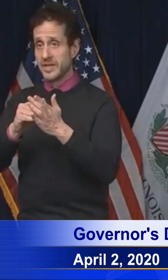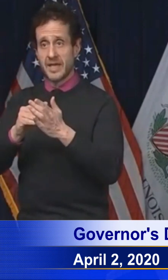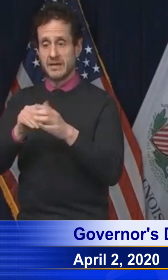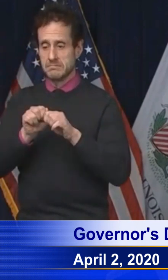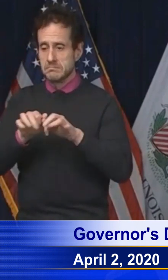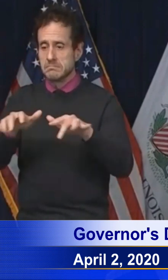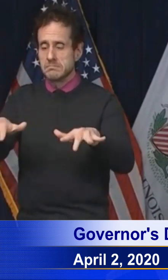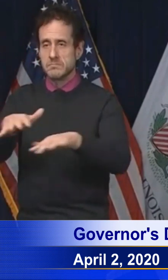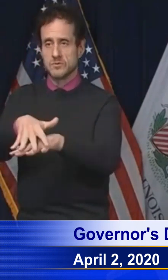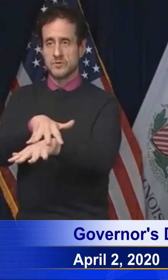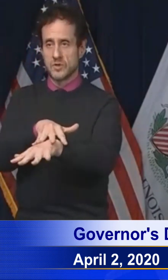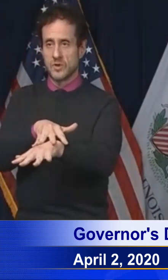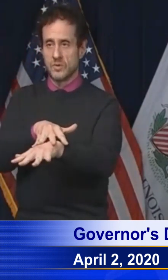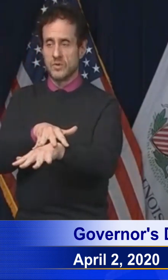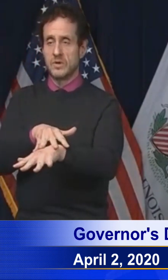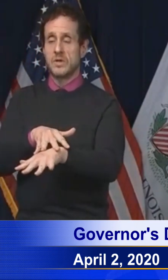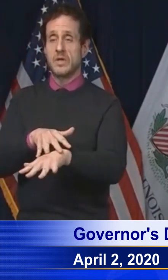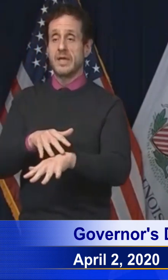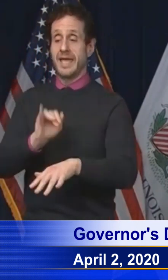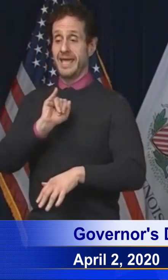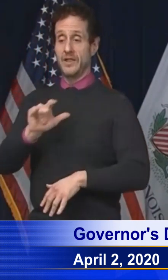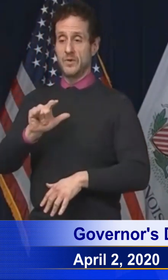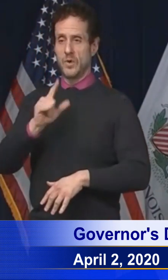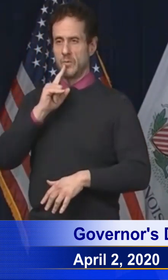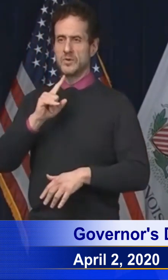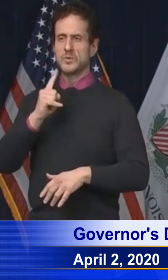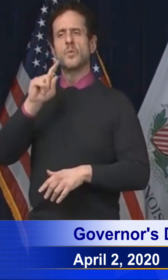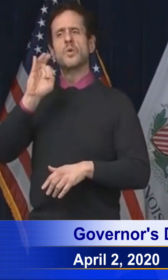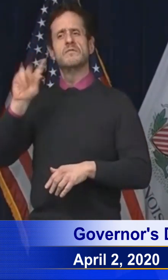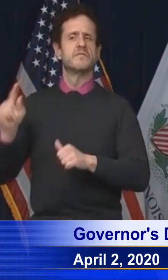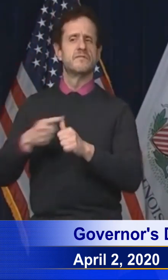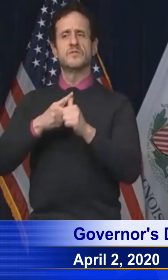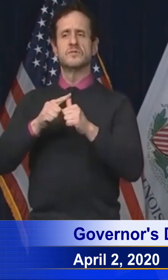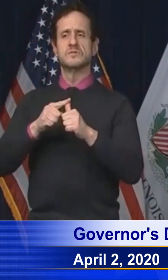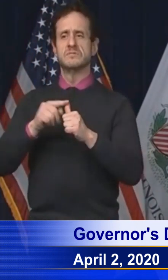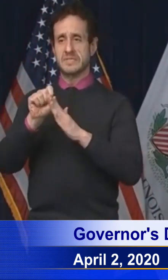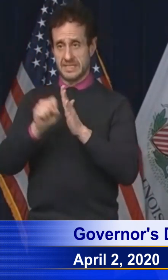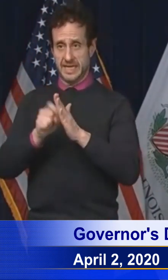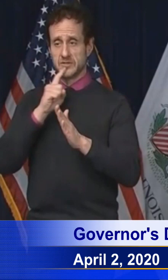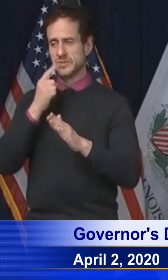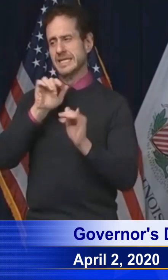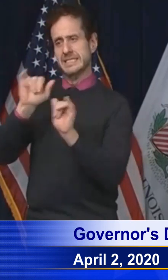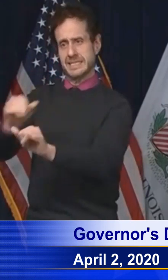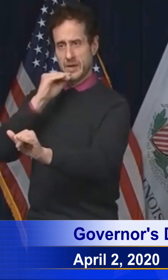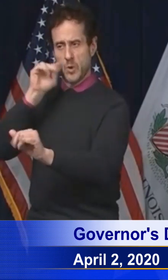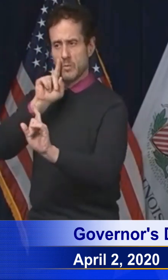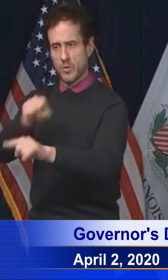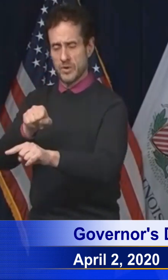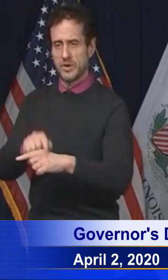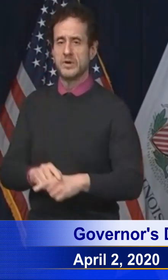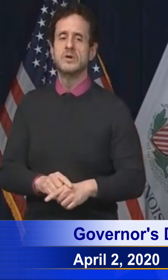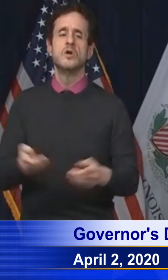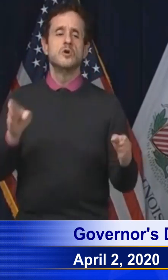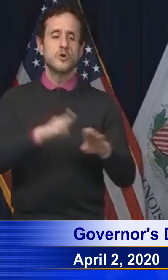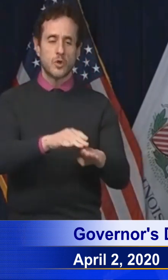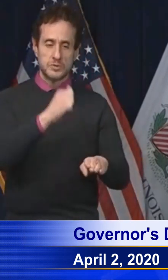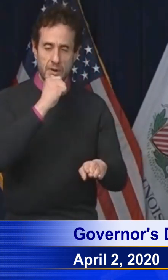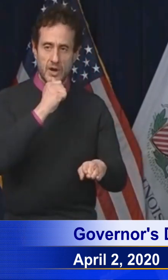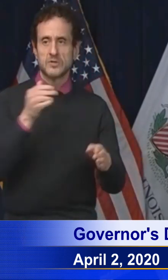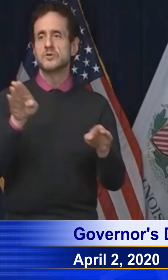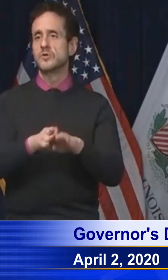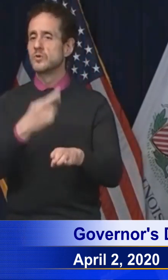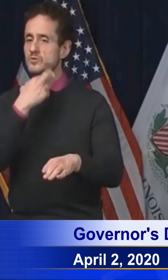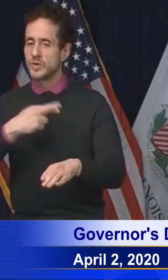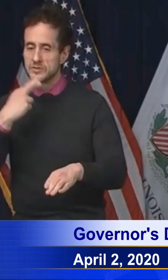to move to a stay-at-home order, among the first to close bars and restaurants and limit public gatherings, among